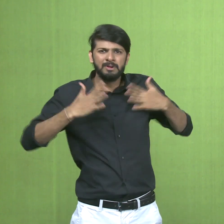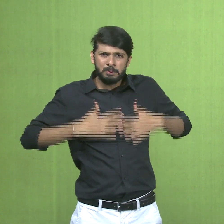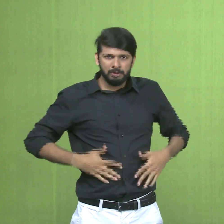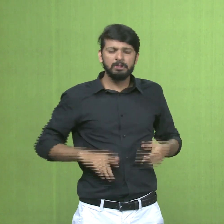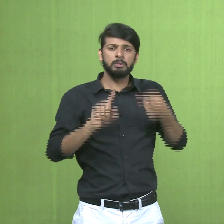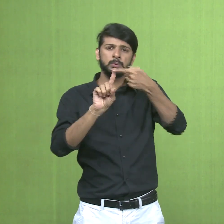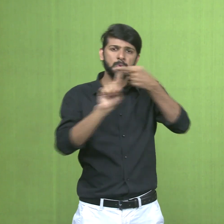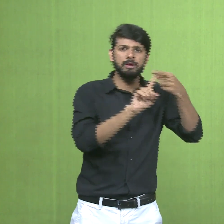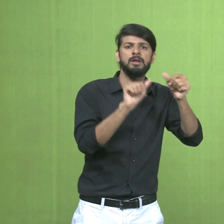fabrics.